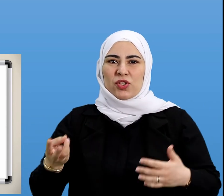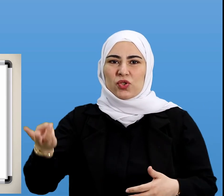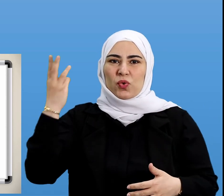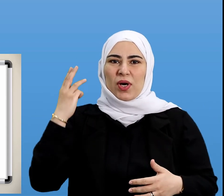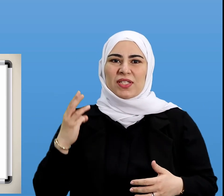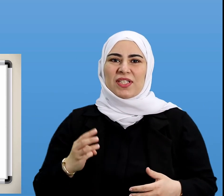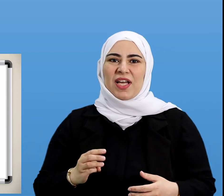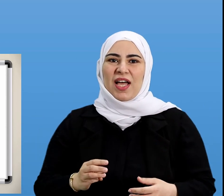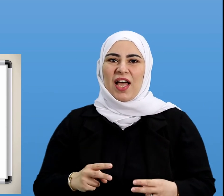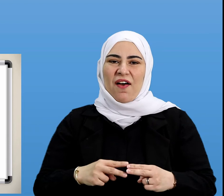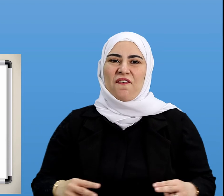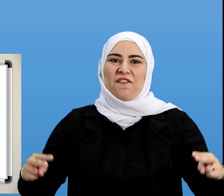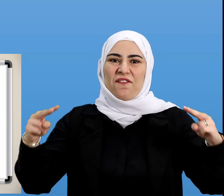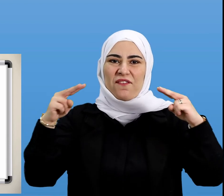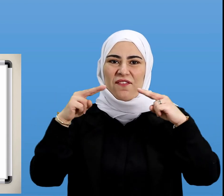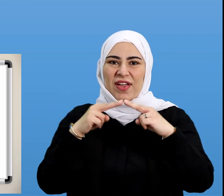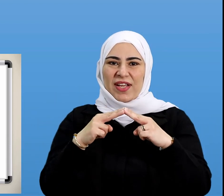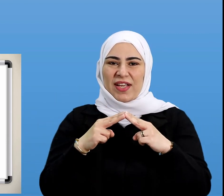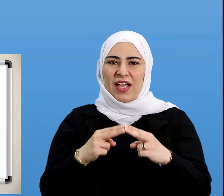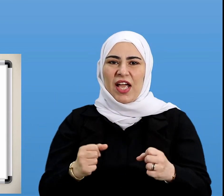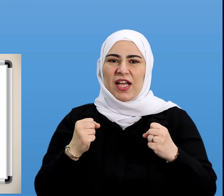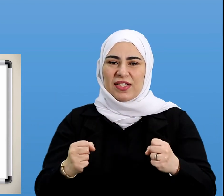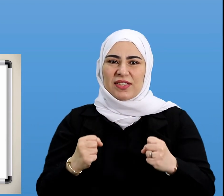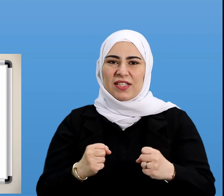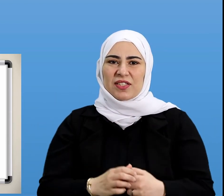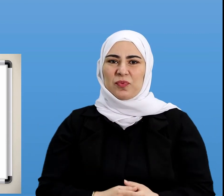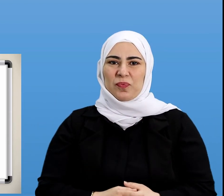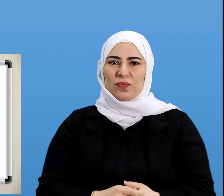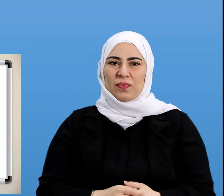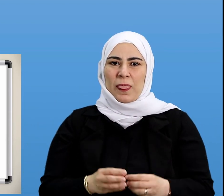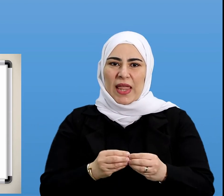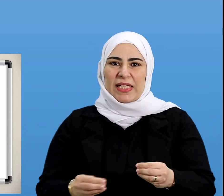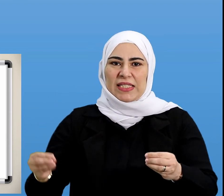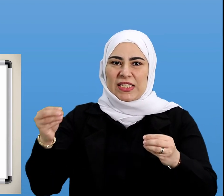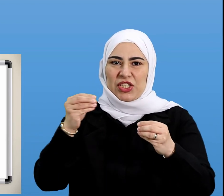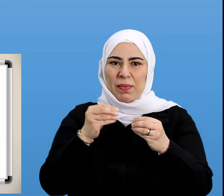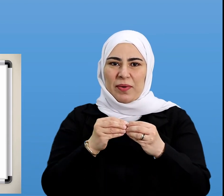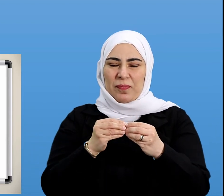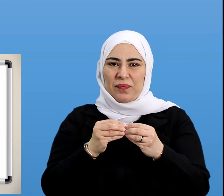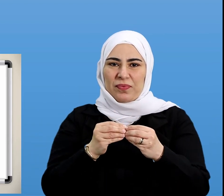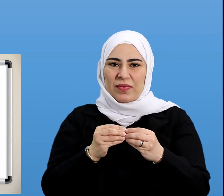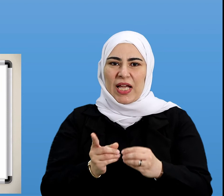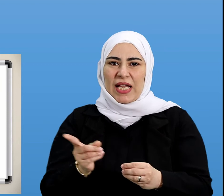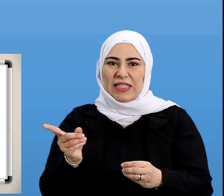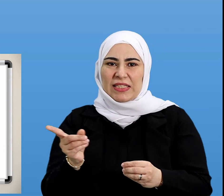Extremely. It is extremely hot. A little. I am a little